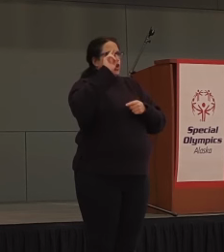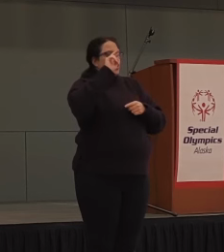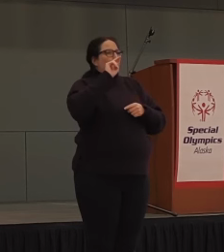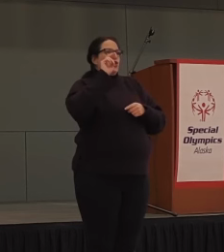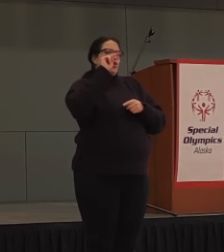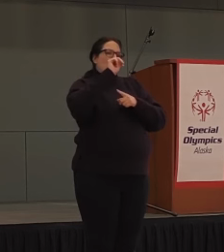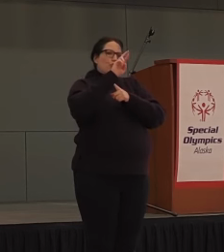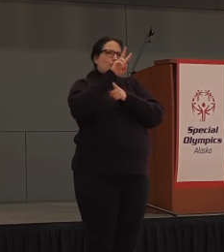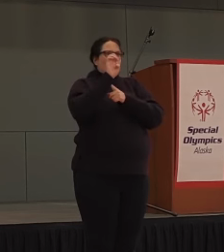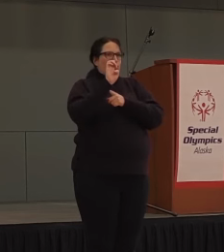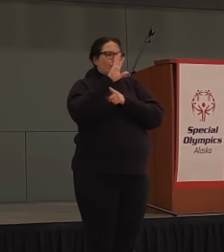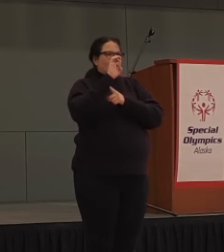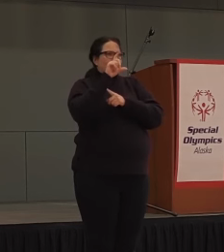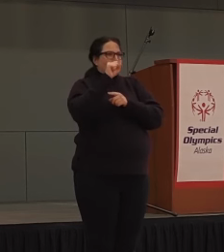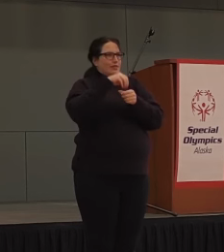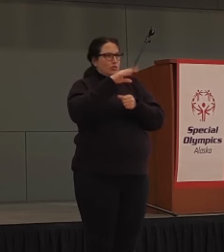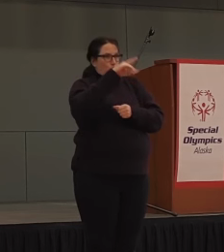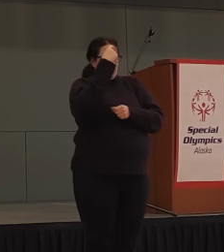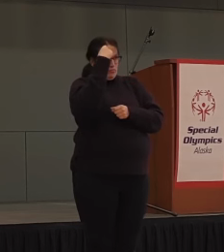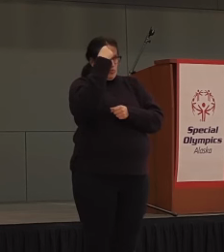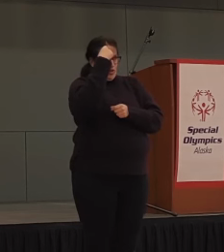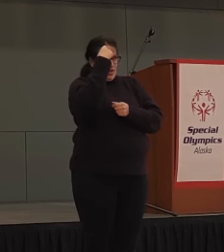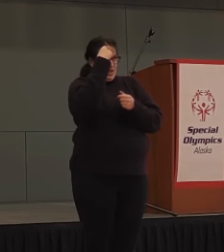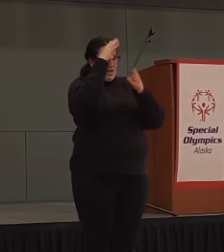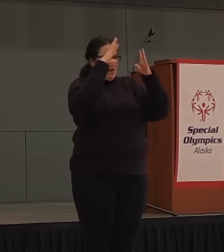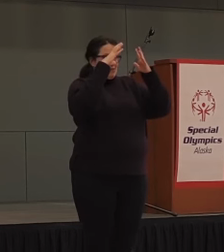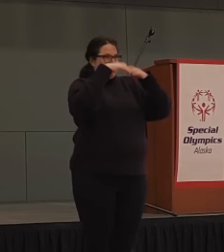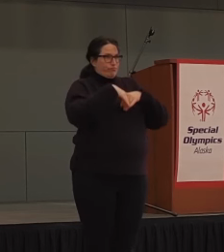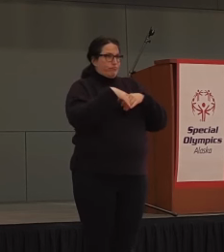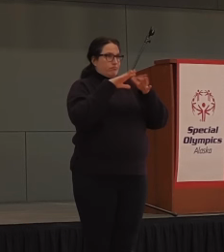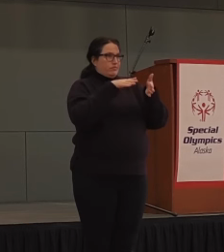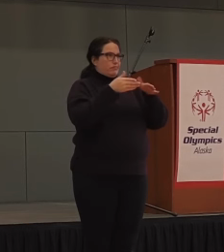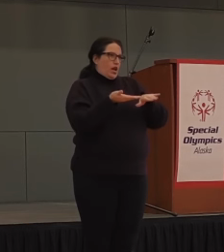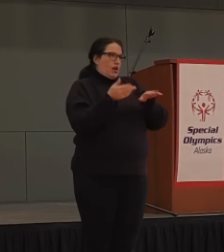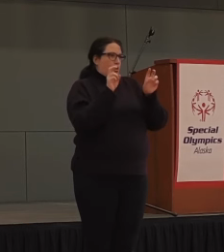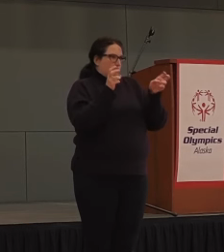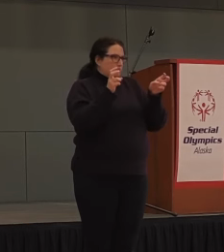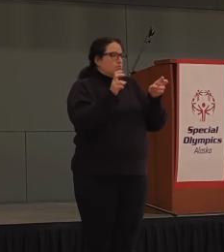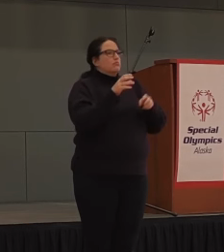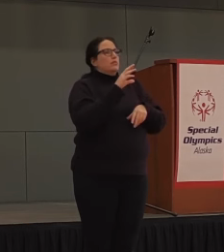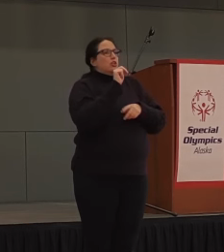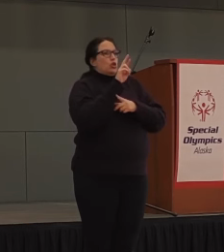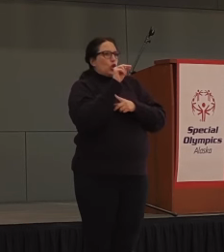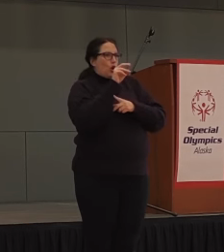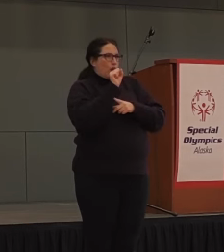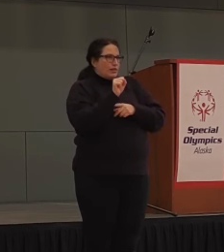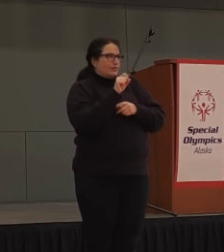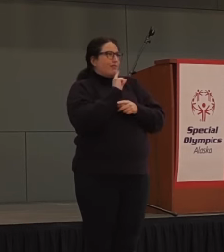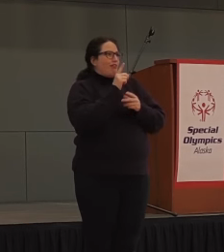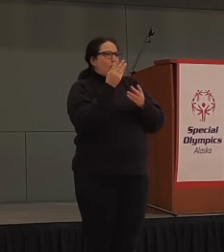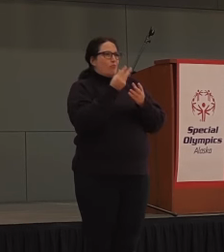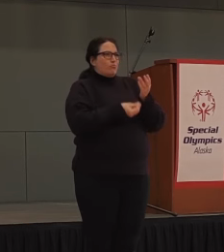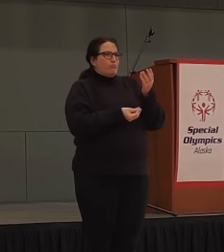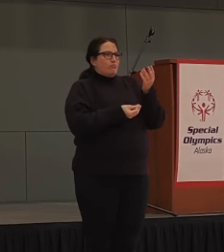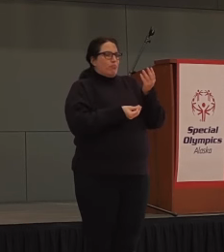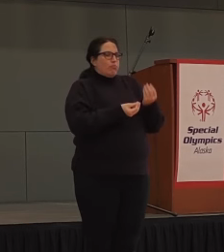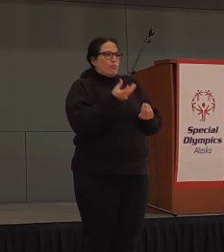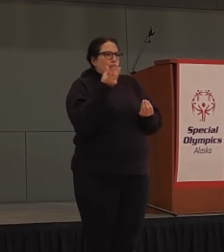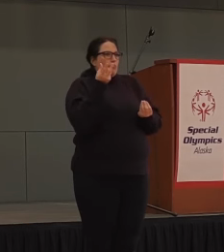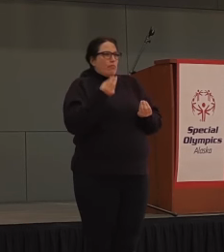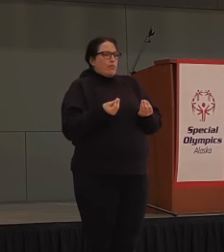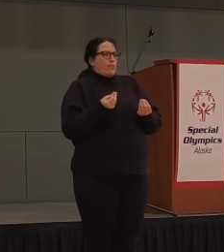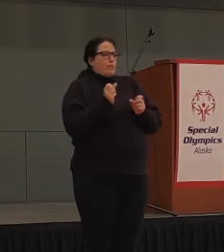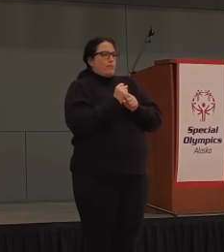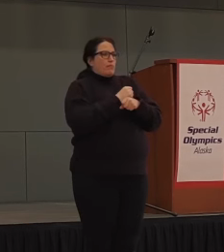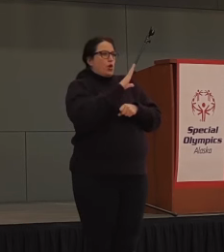function normally. The death or malfunction of these nerve cells, which are called neurons, causes changes in